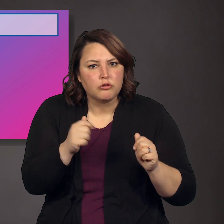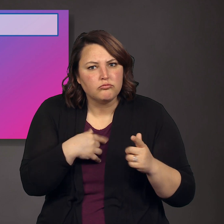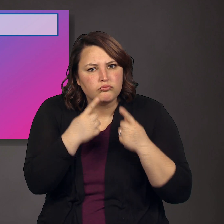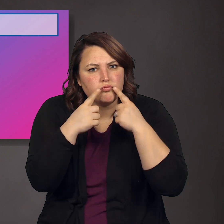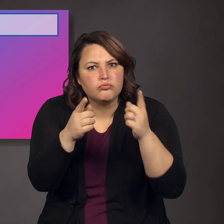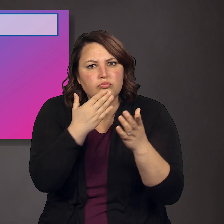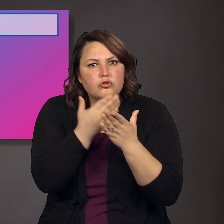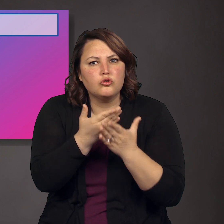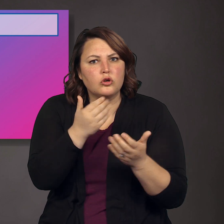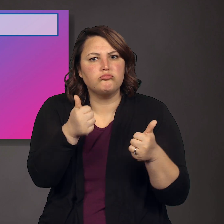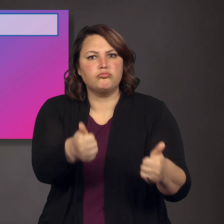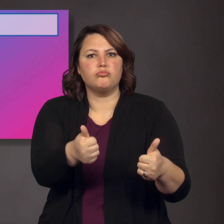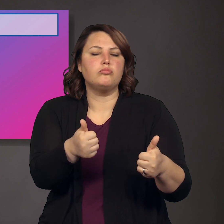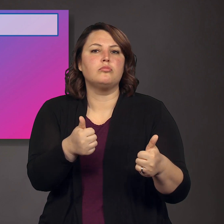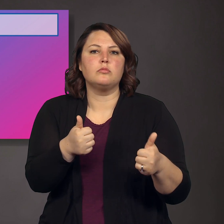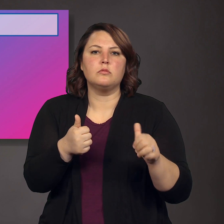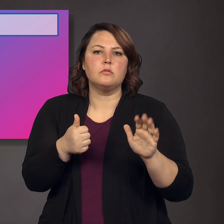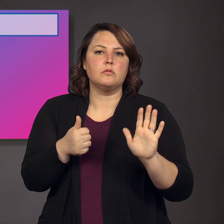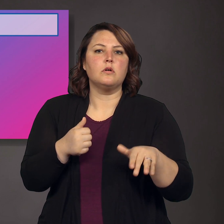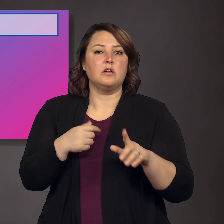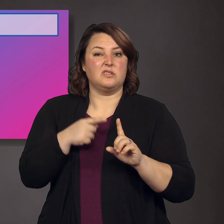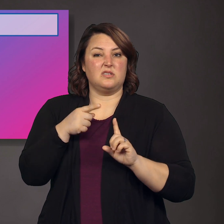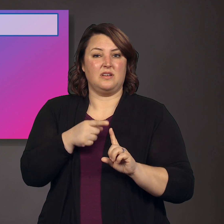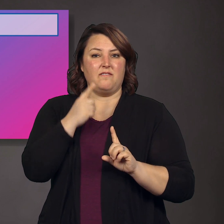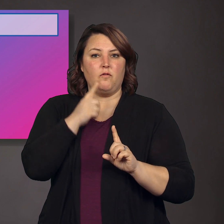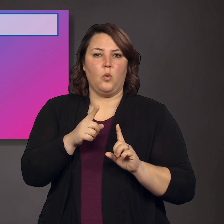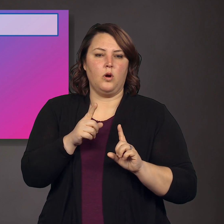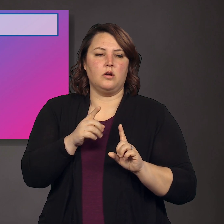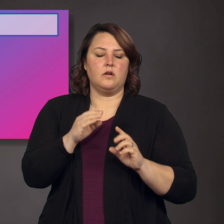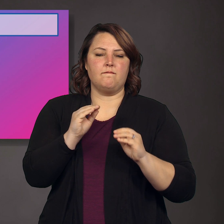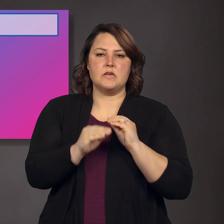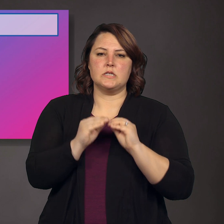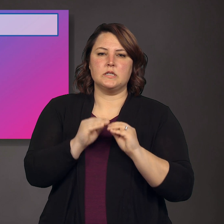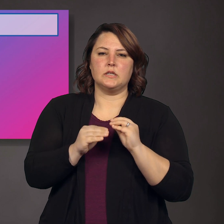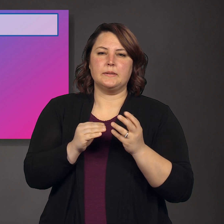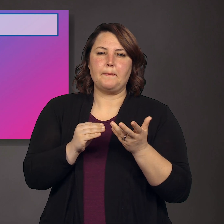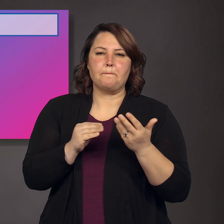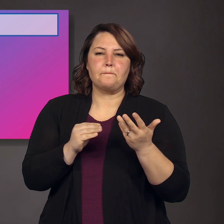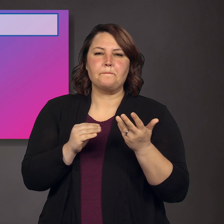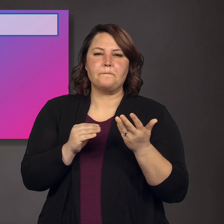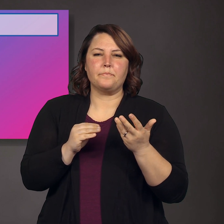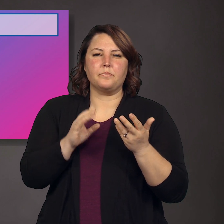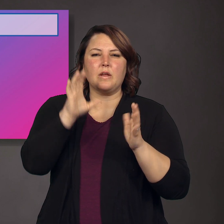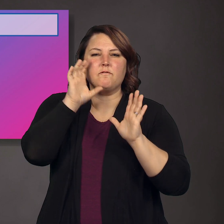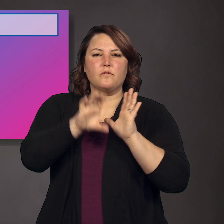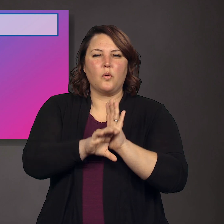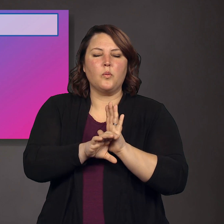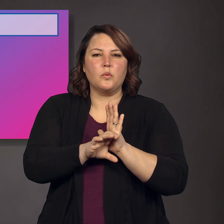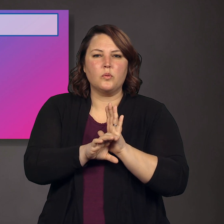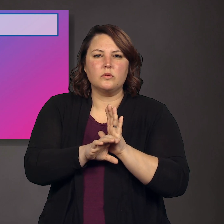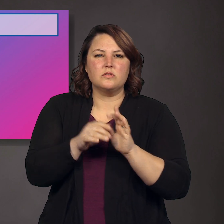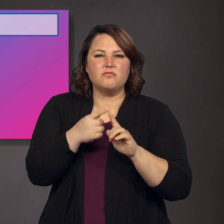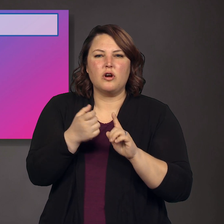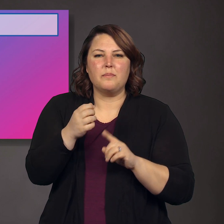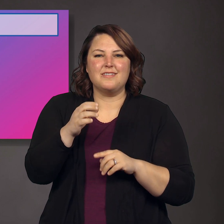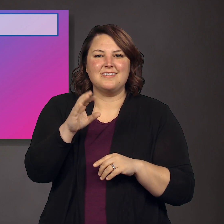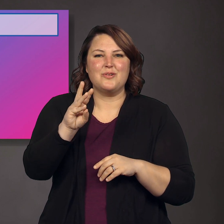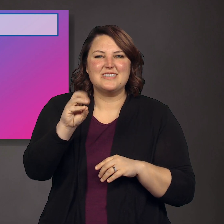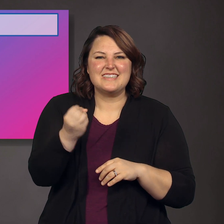job, particularly on fixing those photos from the 60s and 70s color ones that have gone